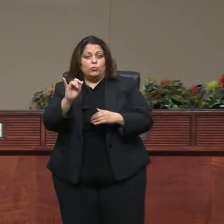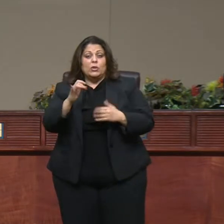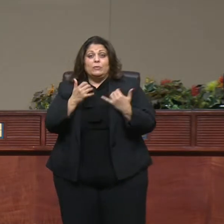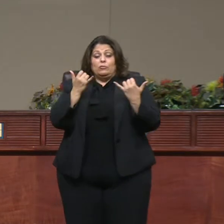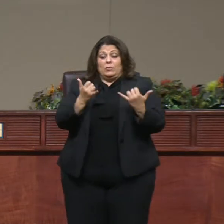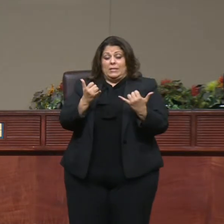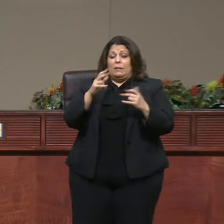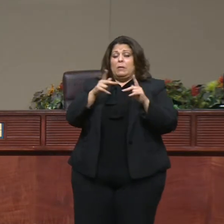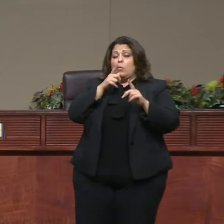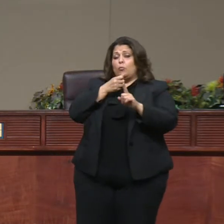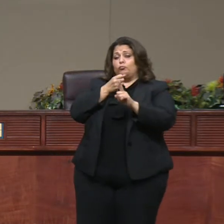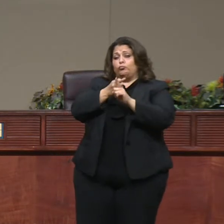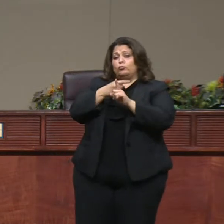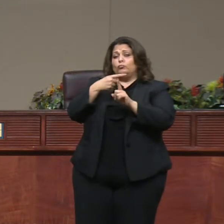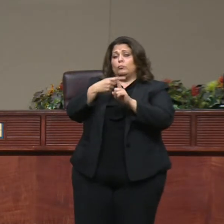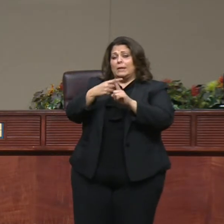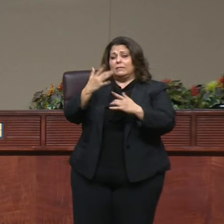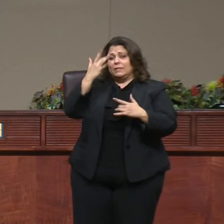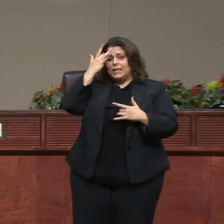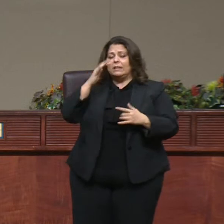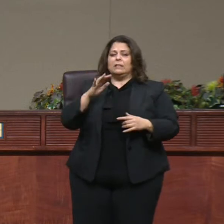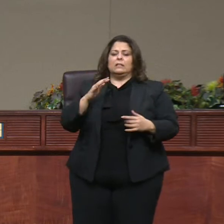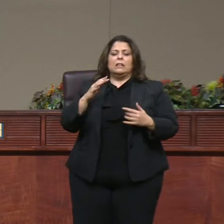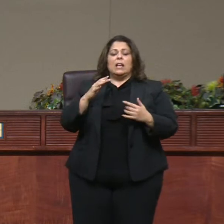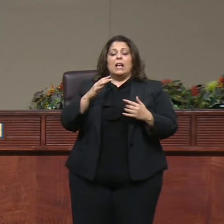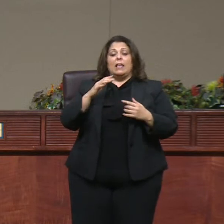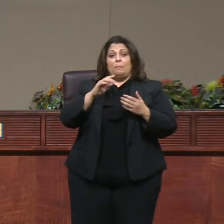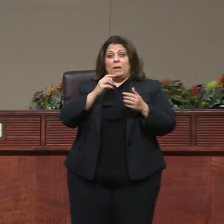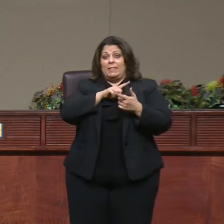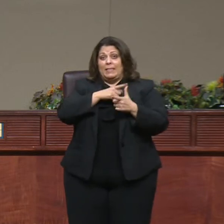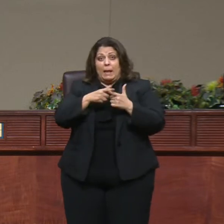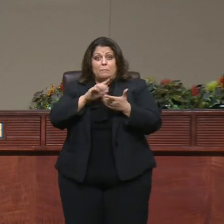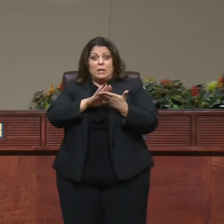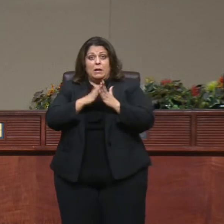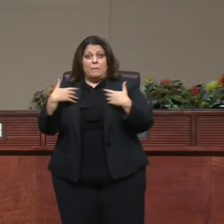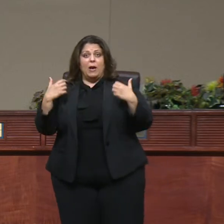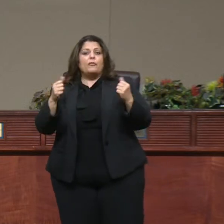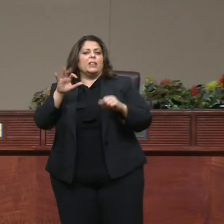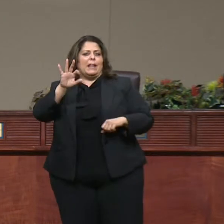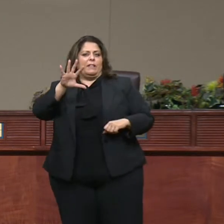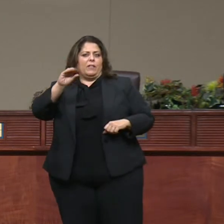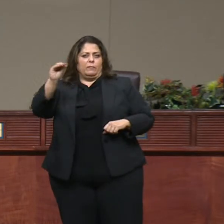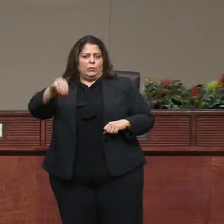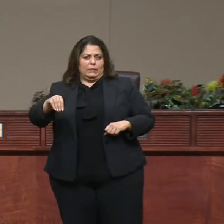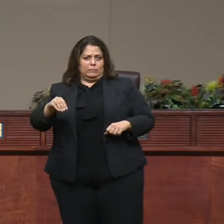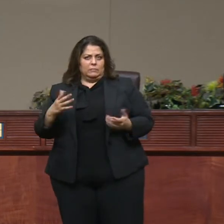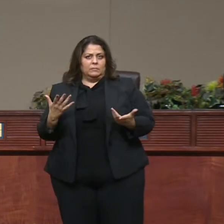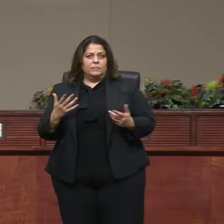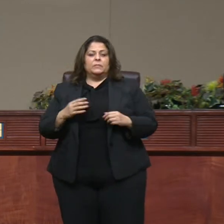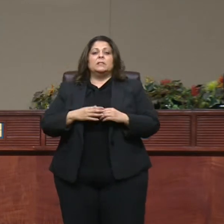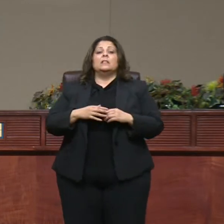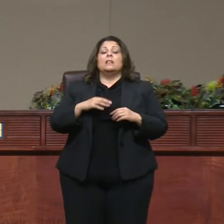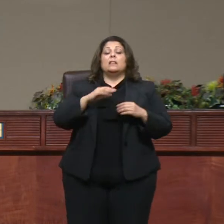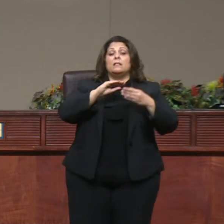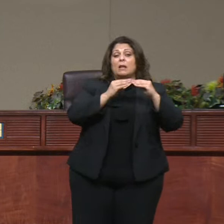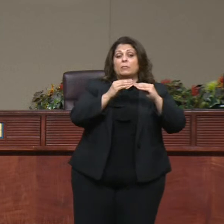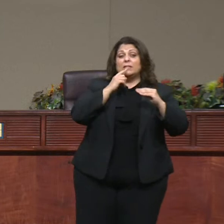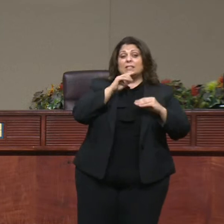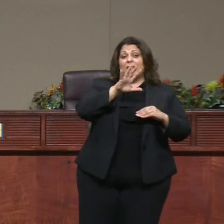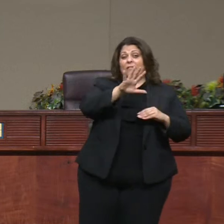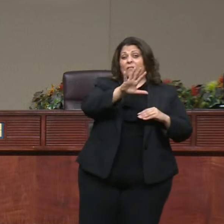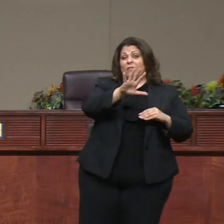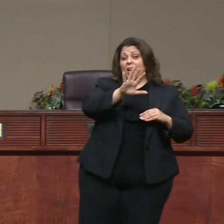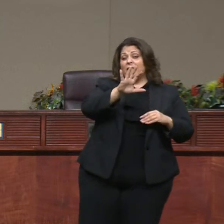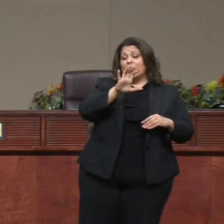continued to be 95%. The number of deaths, although the data is reflecting 559,